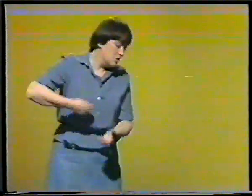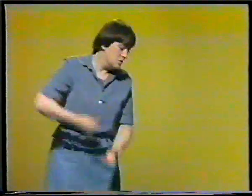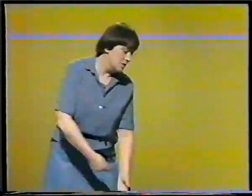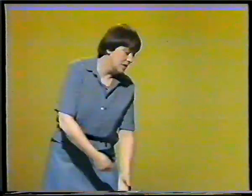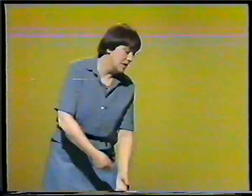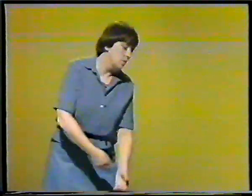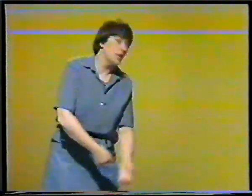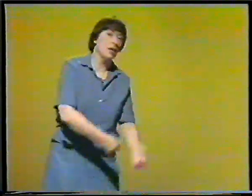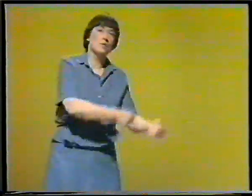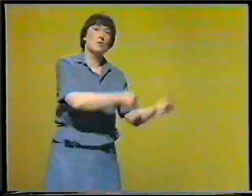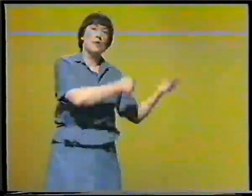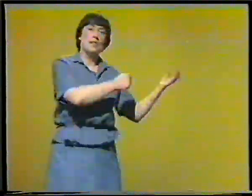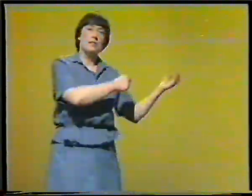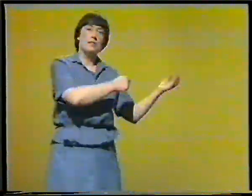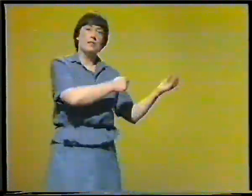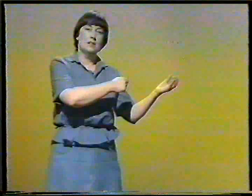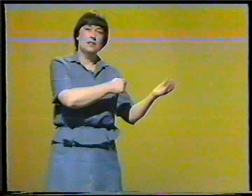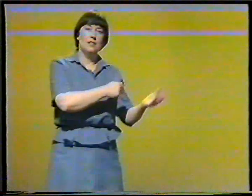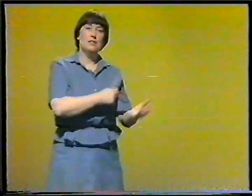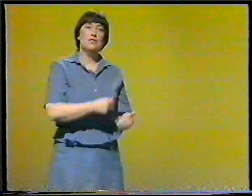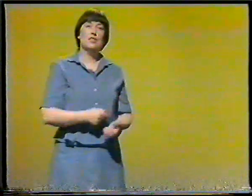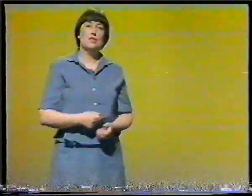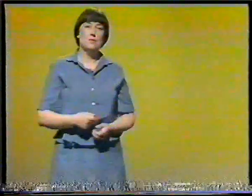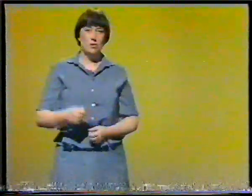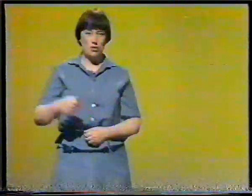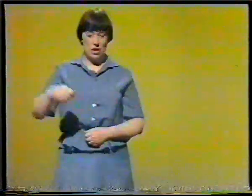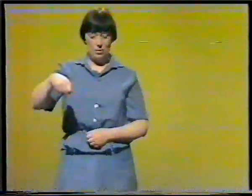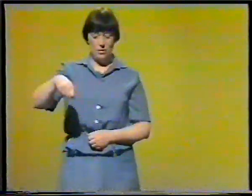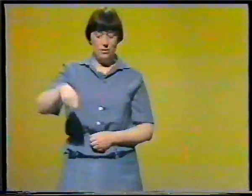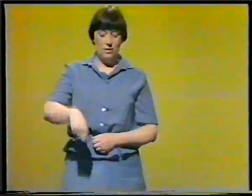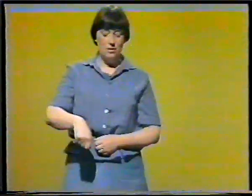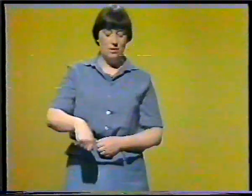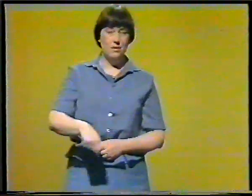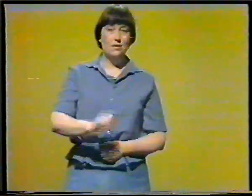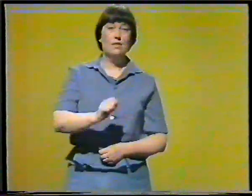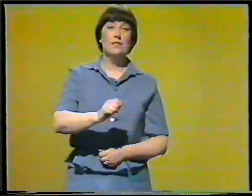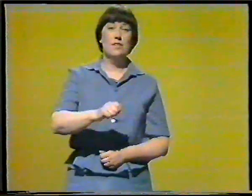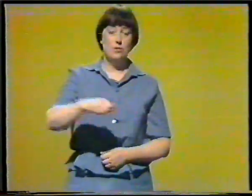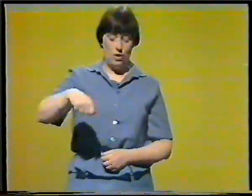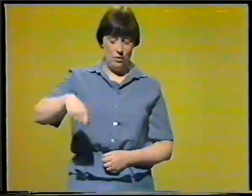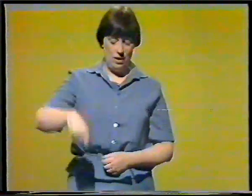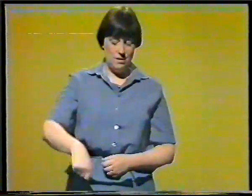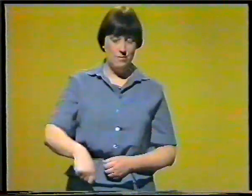To dig with a large spade. And if it's just with a trowel, then you show that.